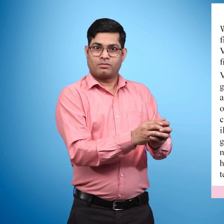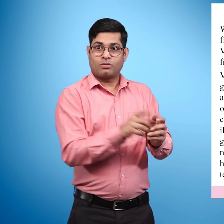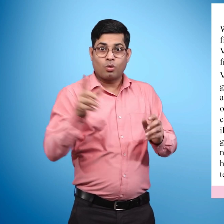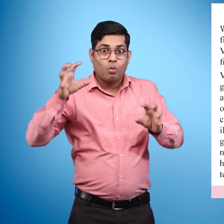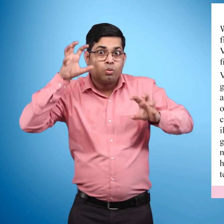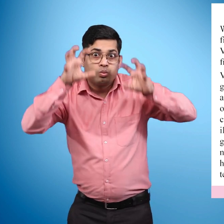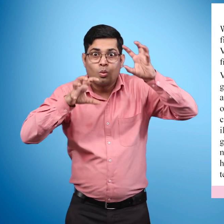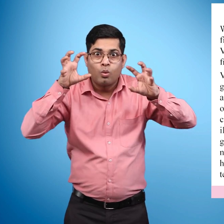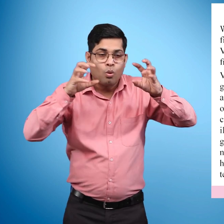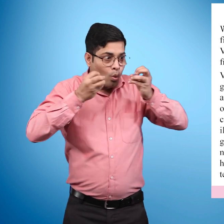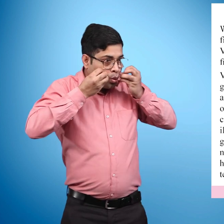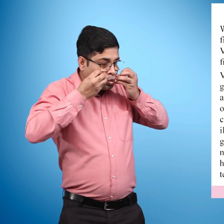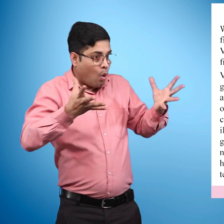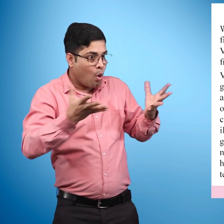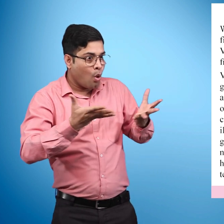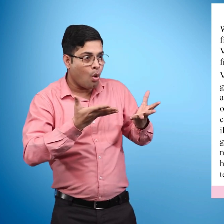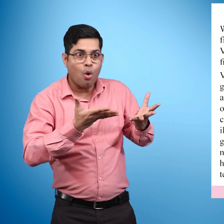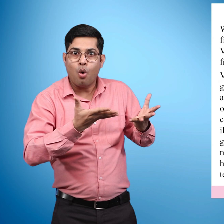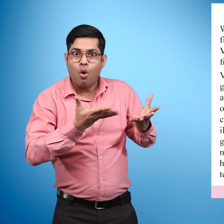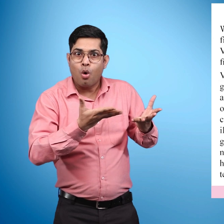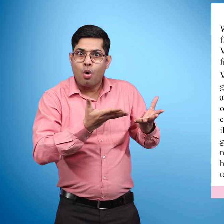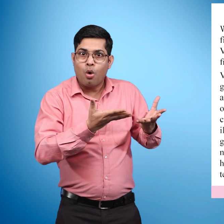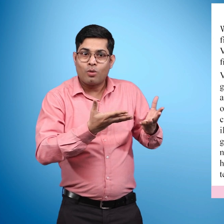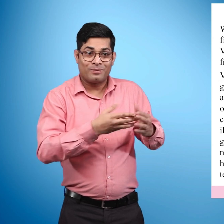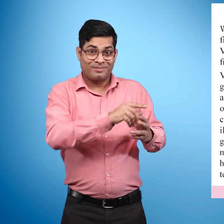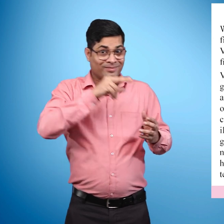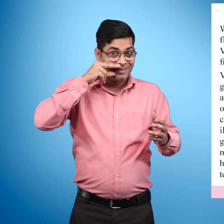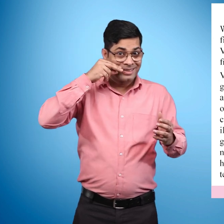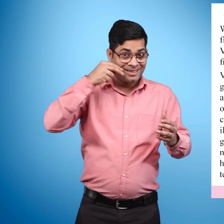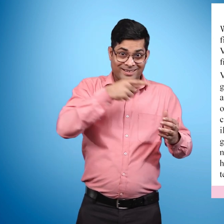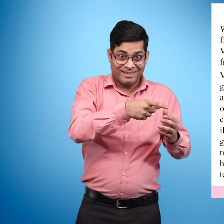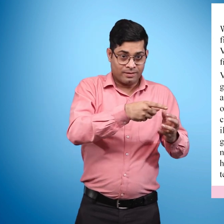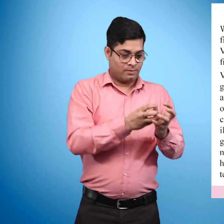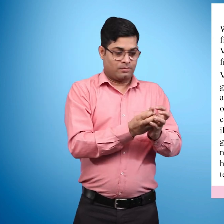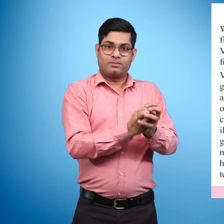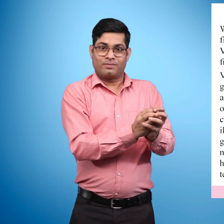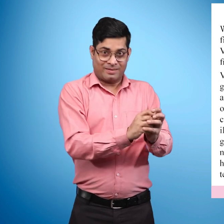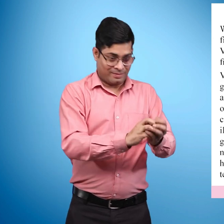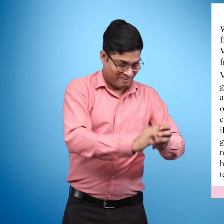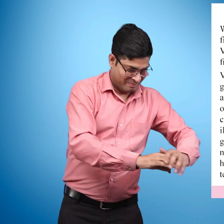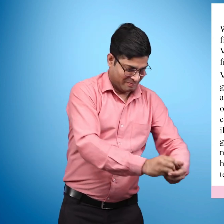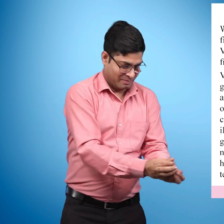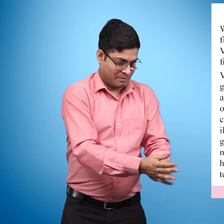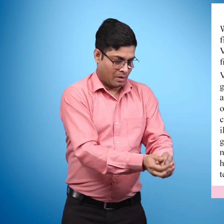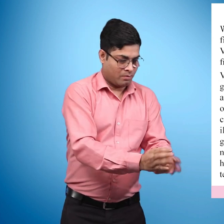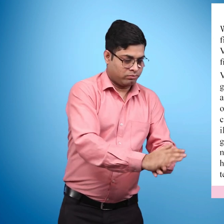The ghost was so astonished, he did not notice Vijay Singh bending to clean his hands with